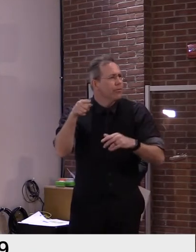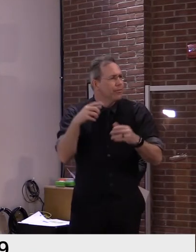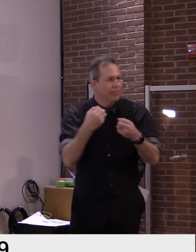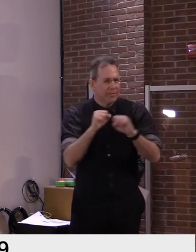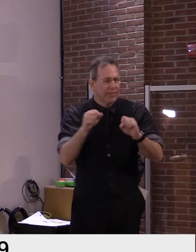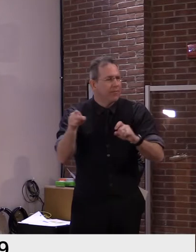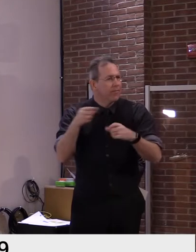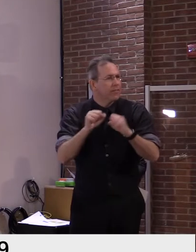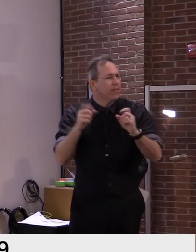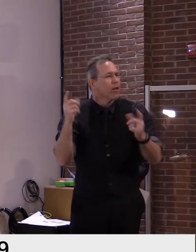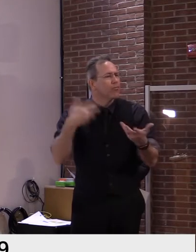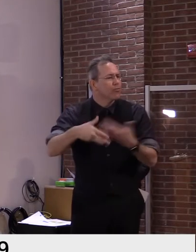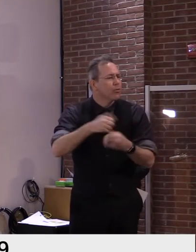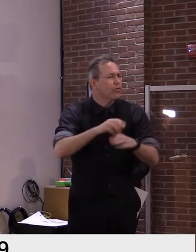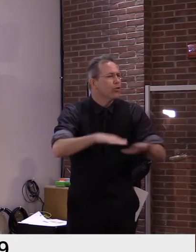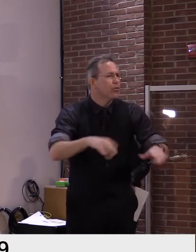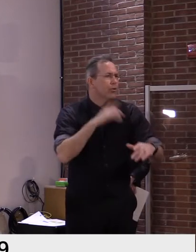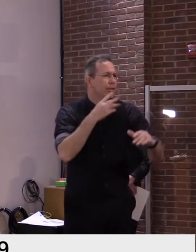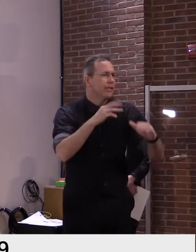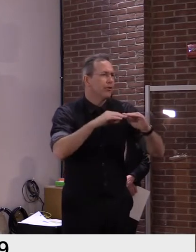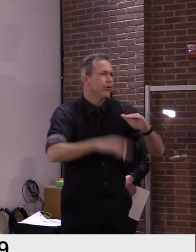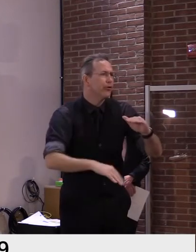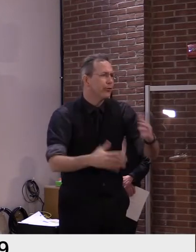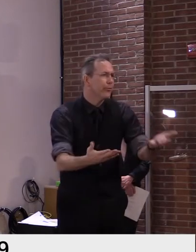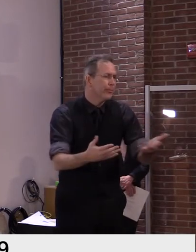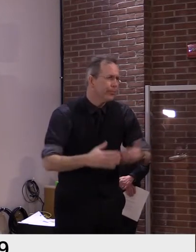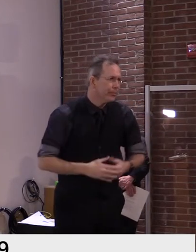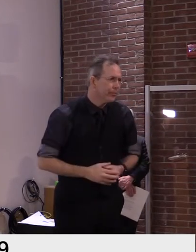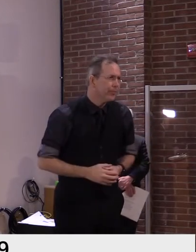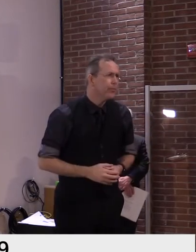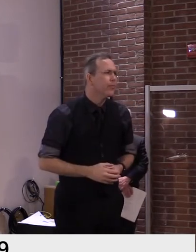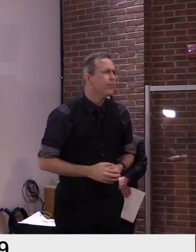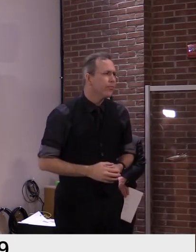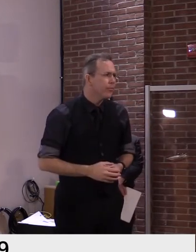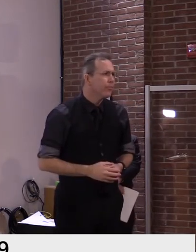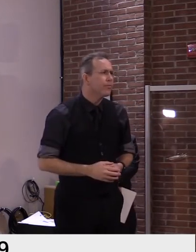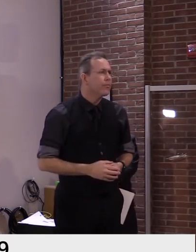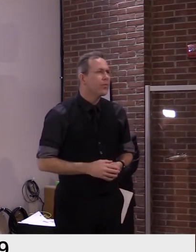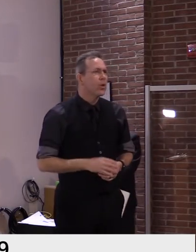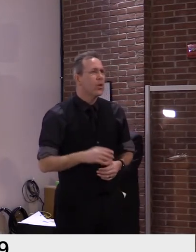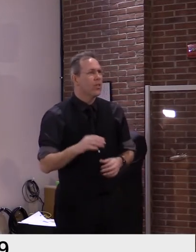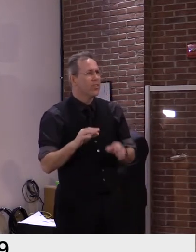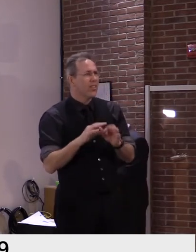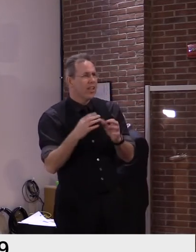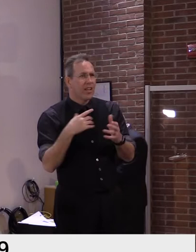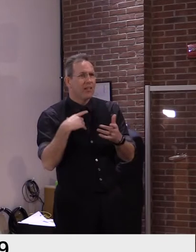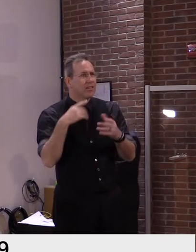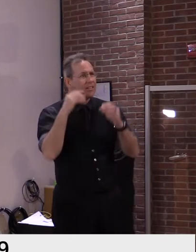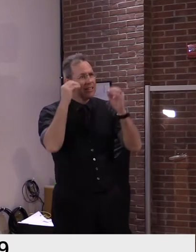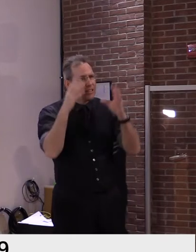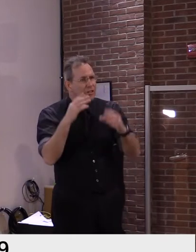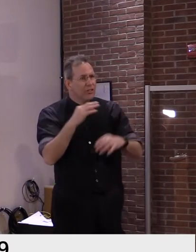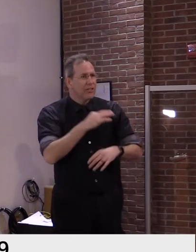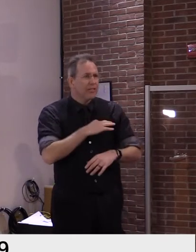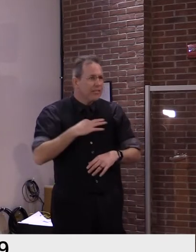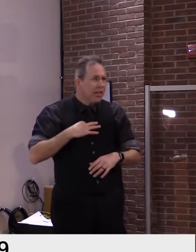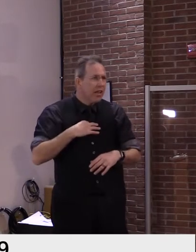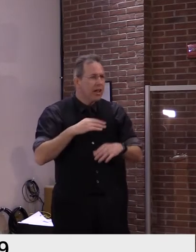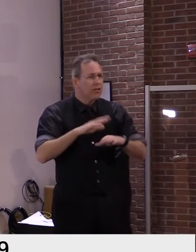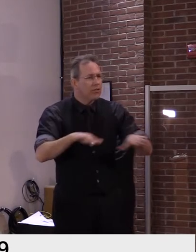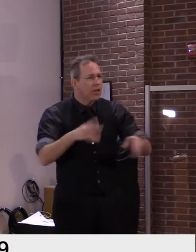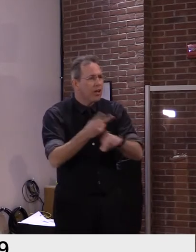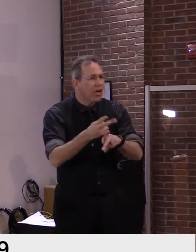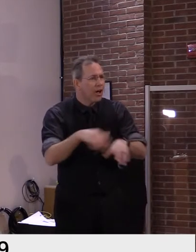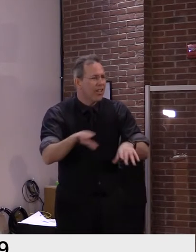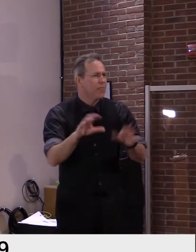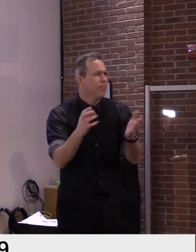standpoint to get through that hurdle. And we'll have many hurdles to come in terms of trying to get them back